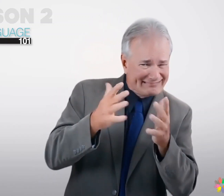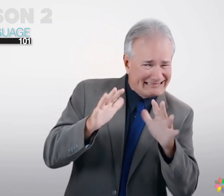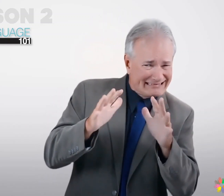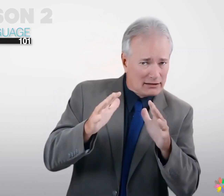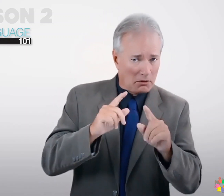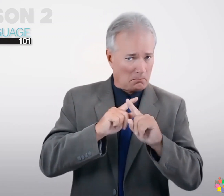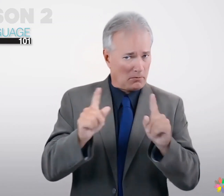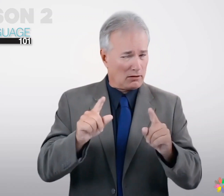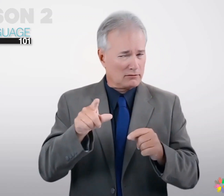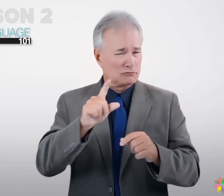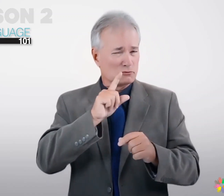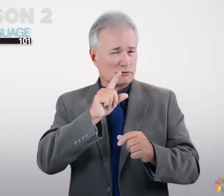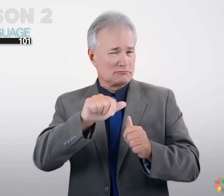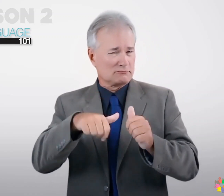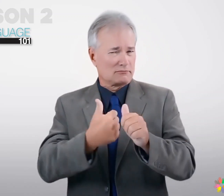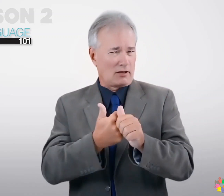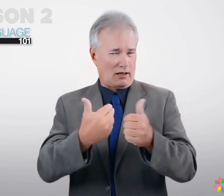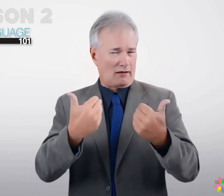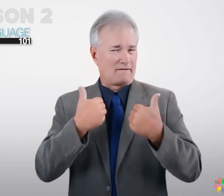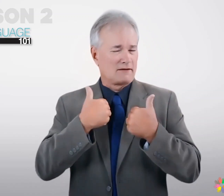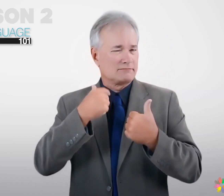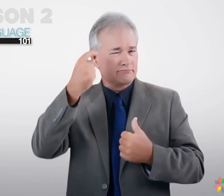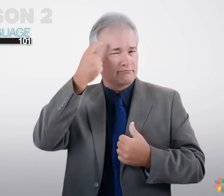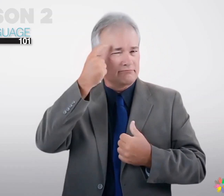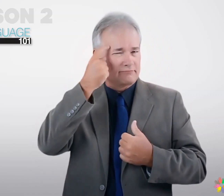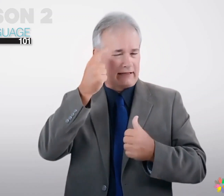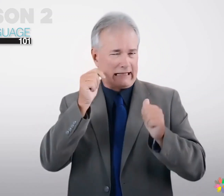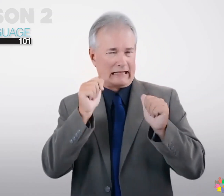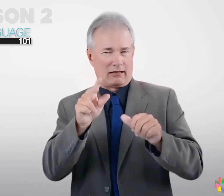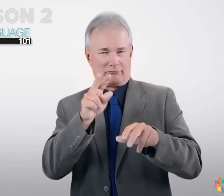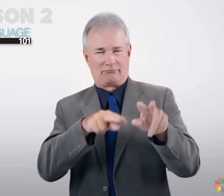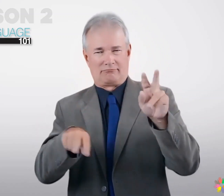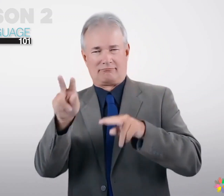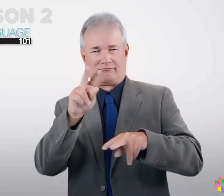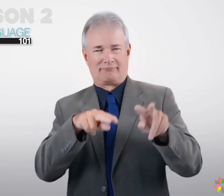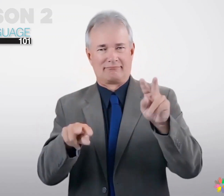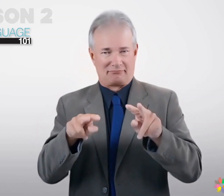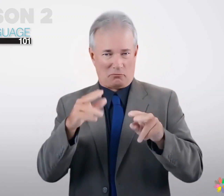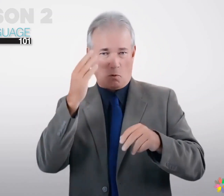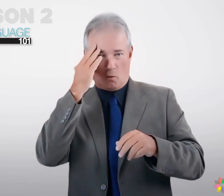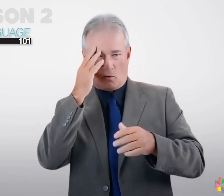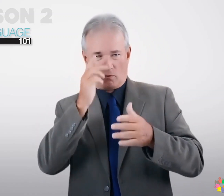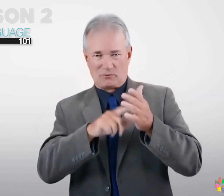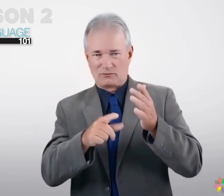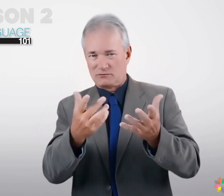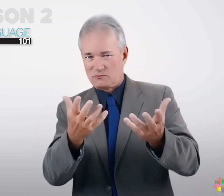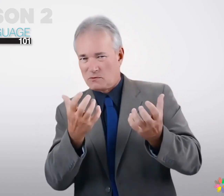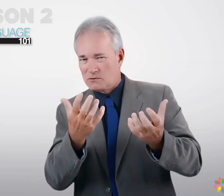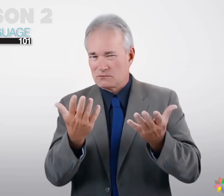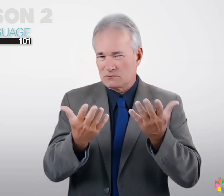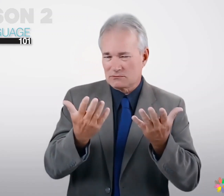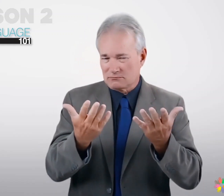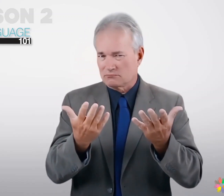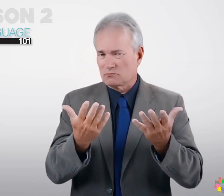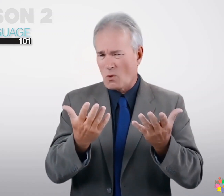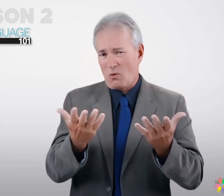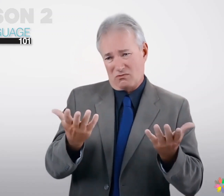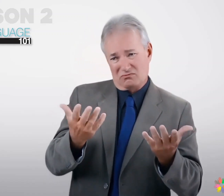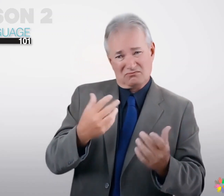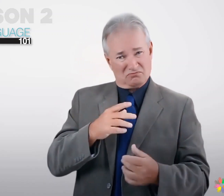There might be some difficulty in signing with the deaf person, but deaf people are very good at figuring out what you